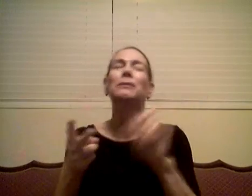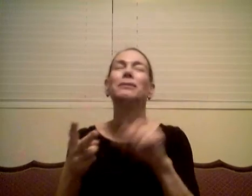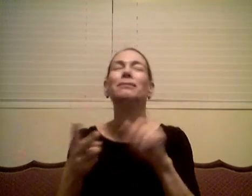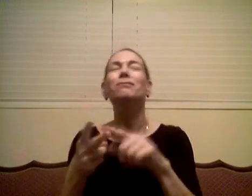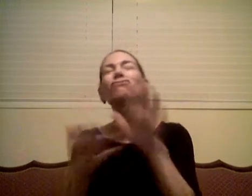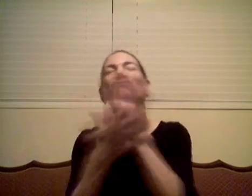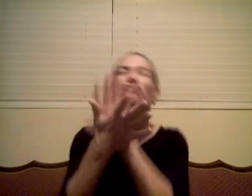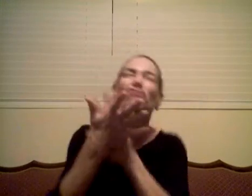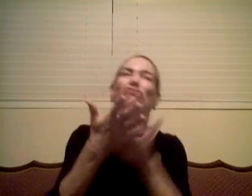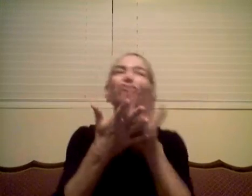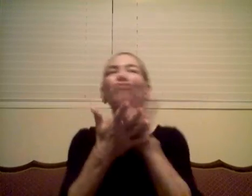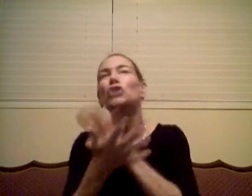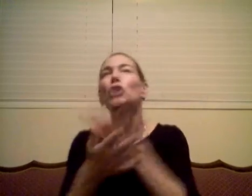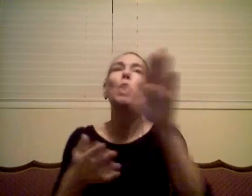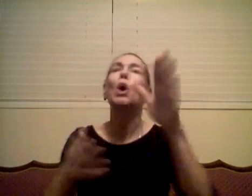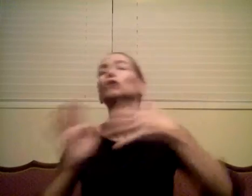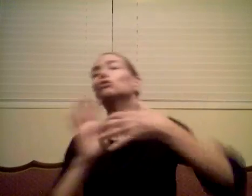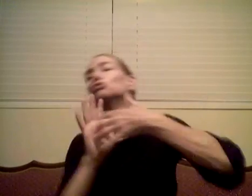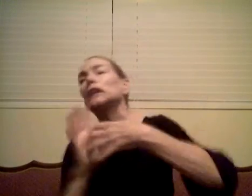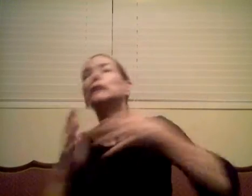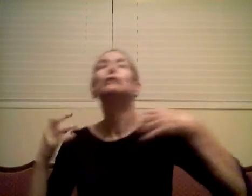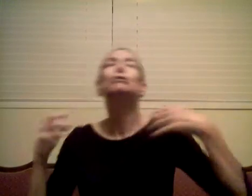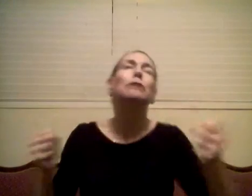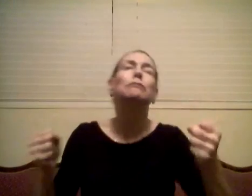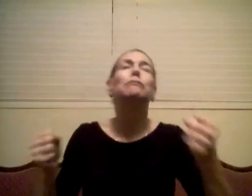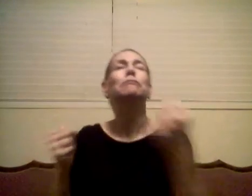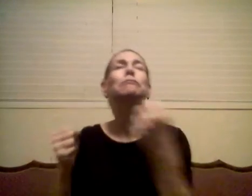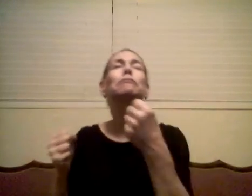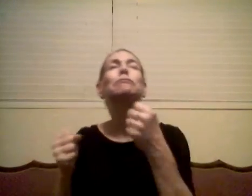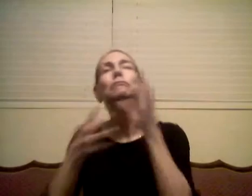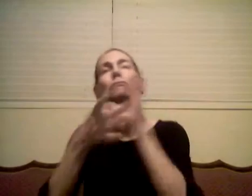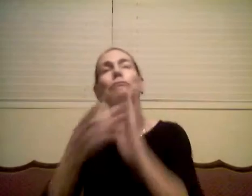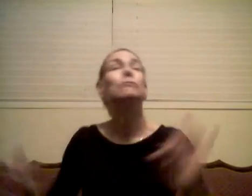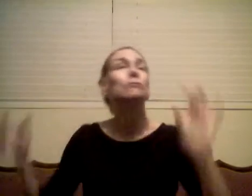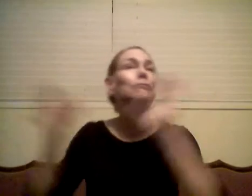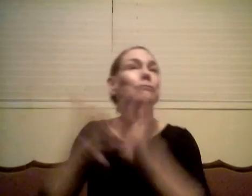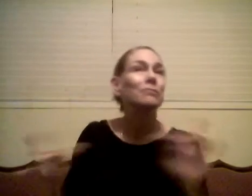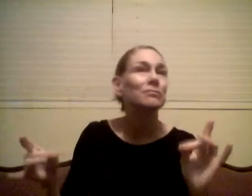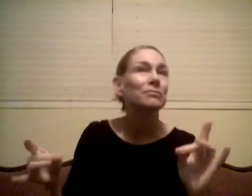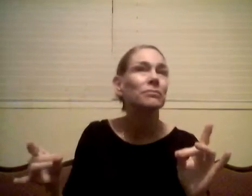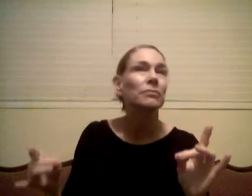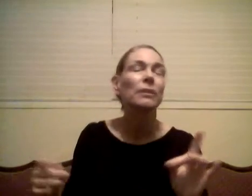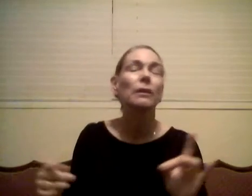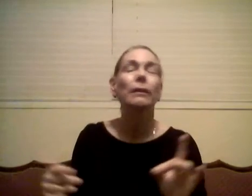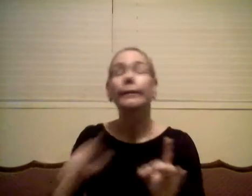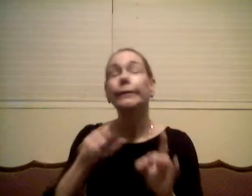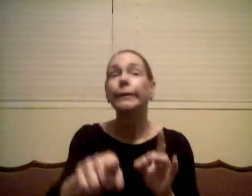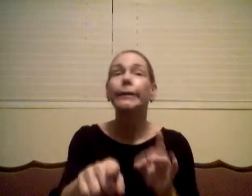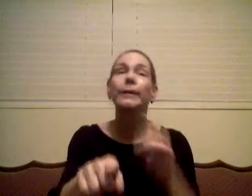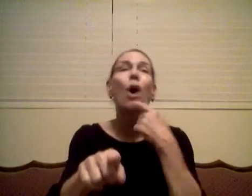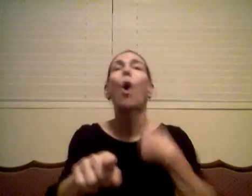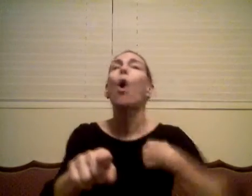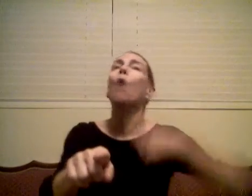that can get thrown into that. Because I can tell you, sure, in 10 years, I'm going to be sitting on a beach, right? Got a cabana boy,